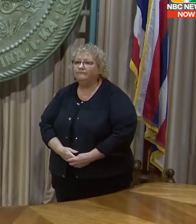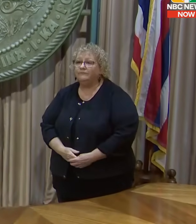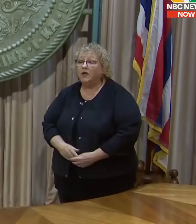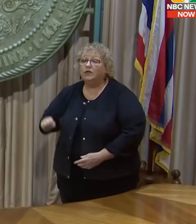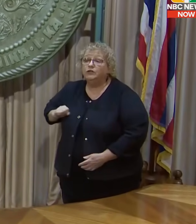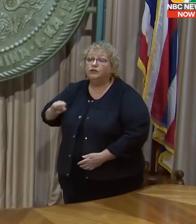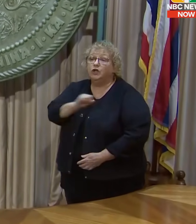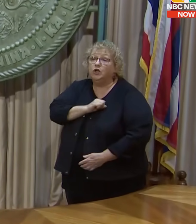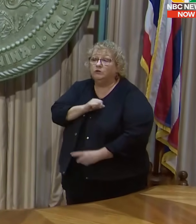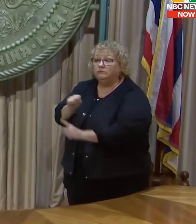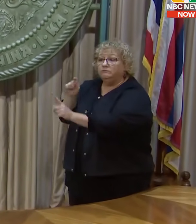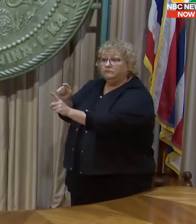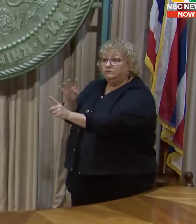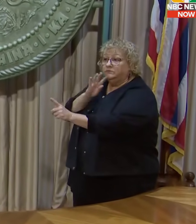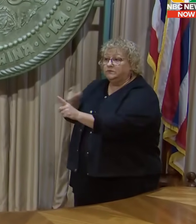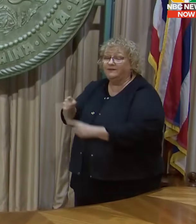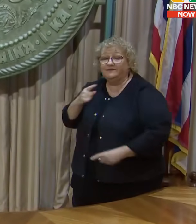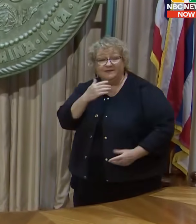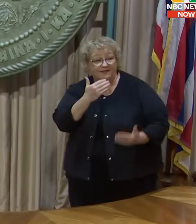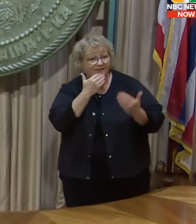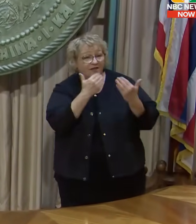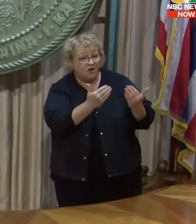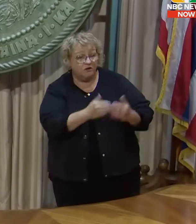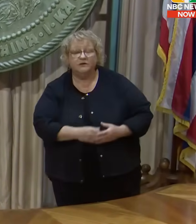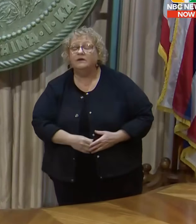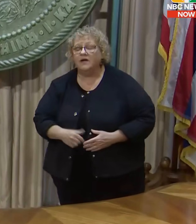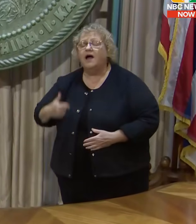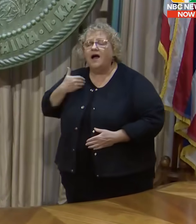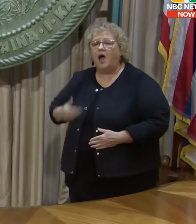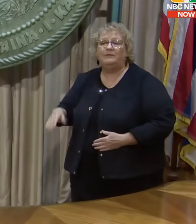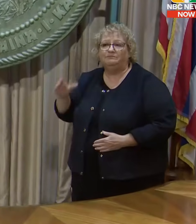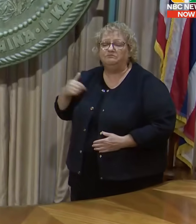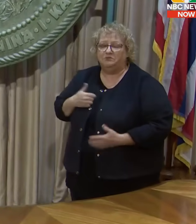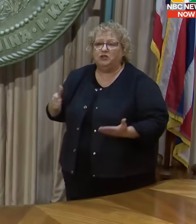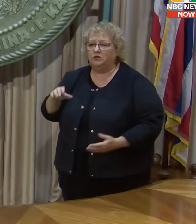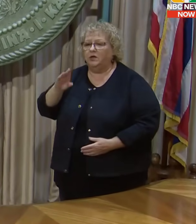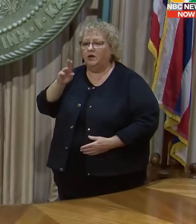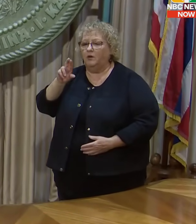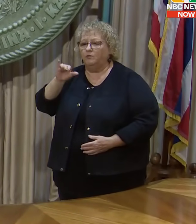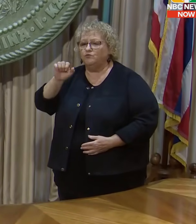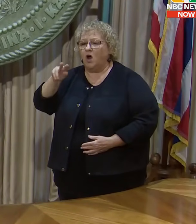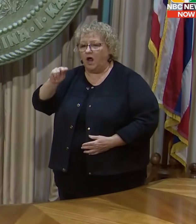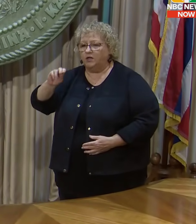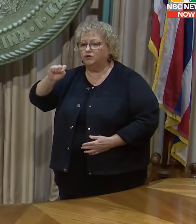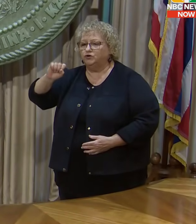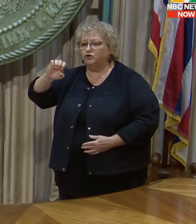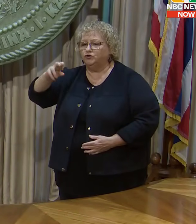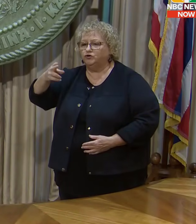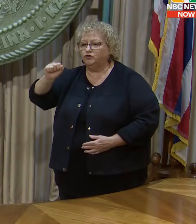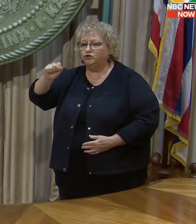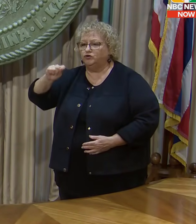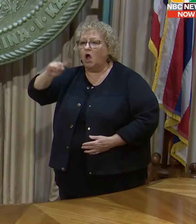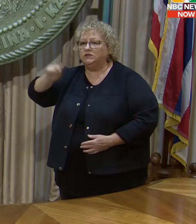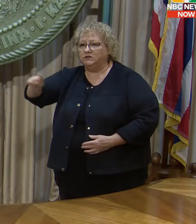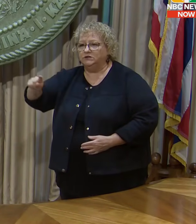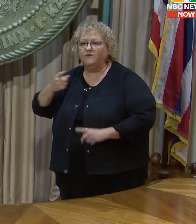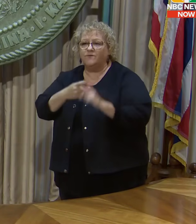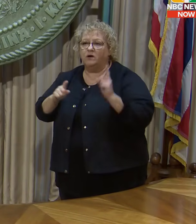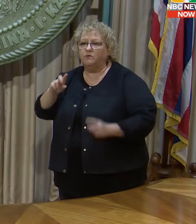Senator, are you there? Thank you. Yes, I'm here. Can you hear me? Yes, we can.